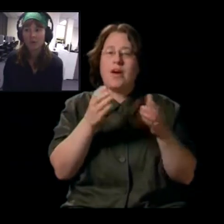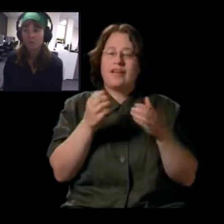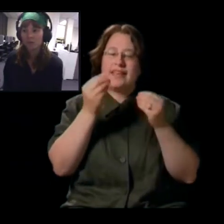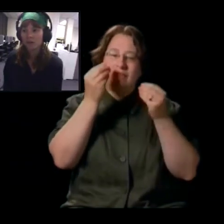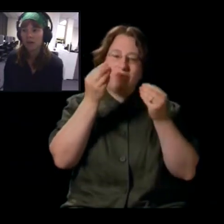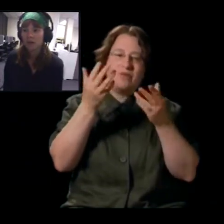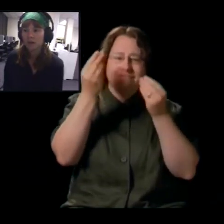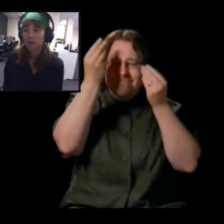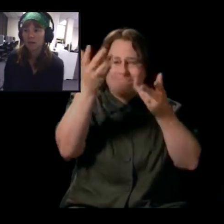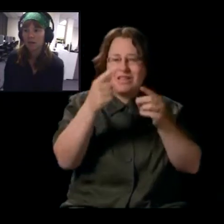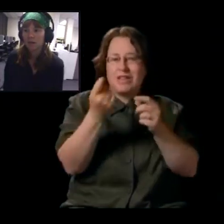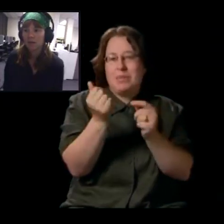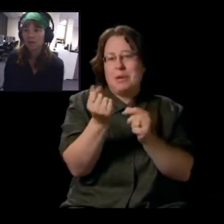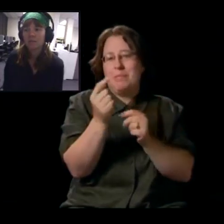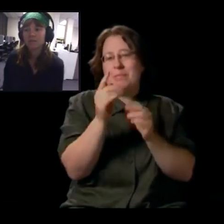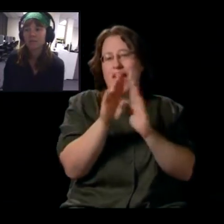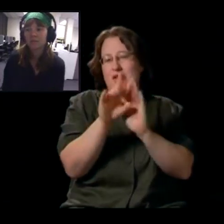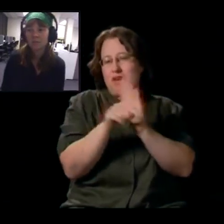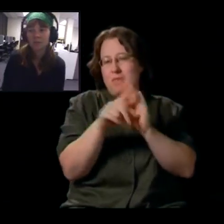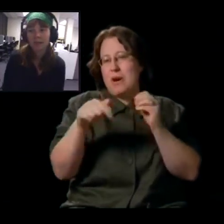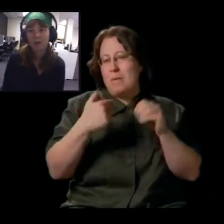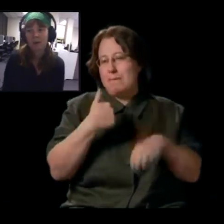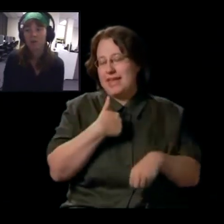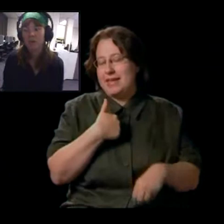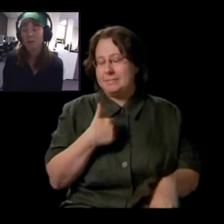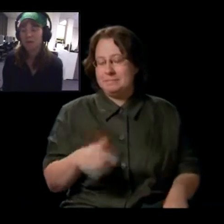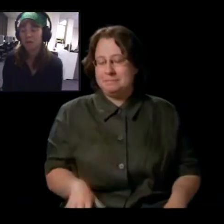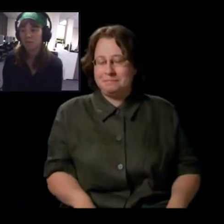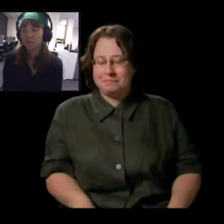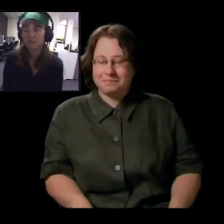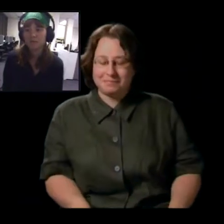Before I do that, I'd like to give you a little background